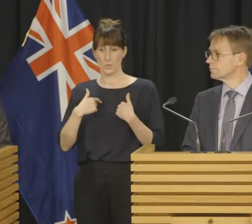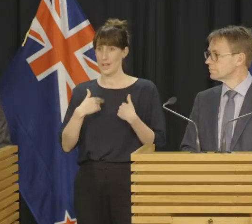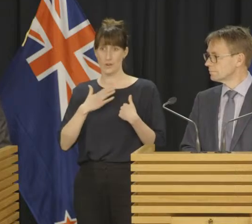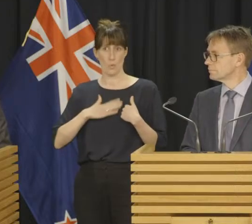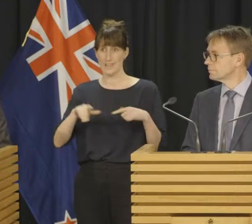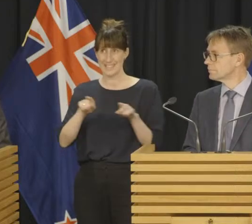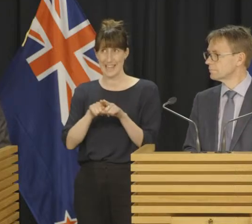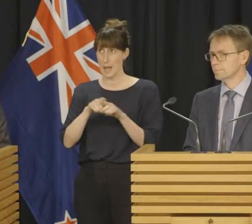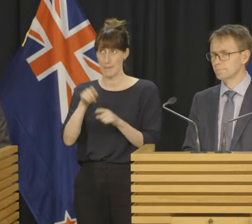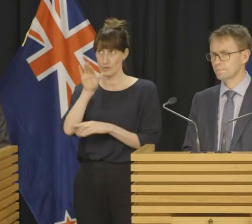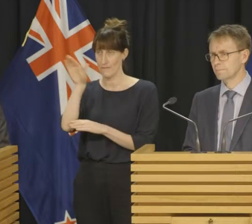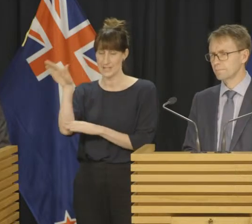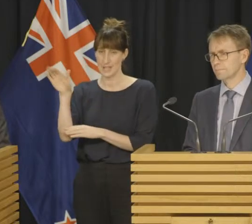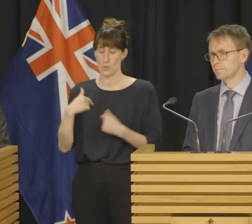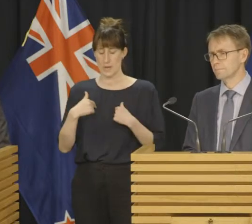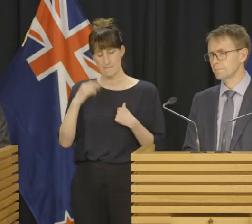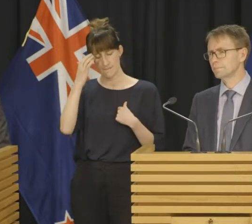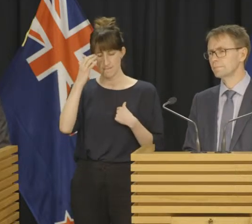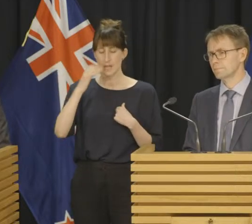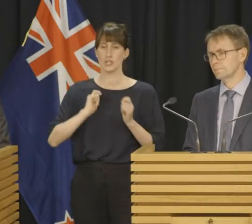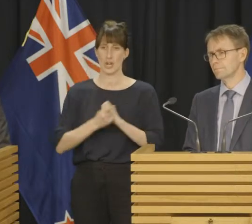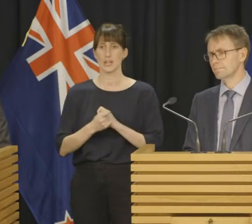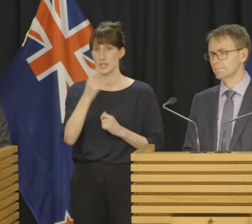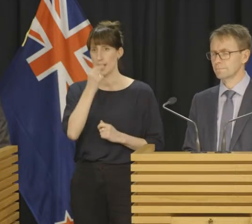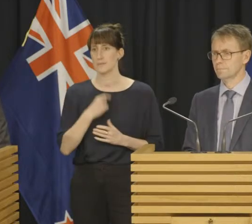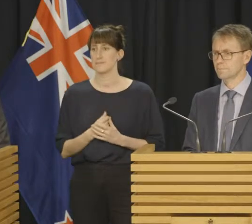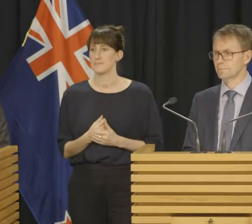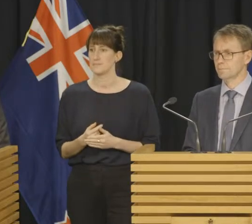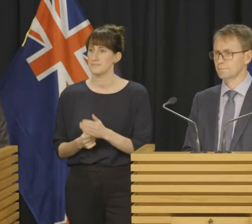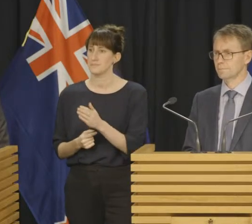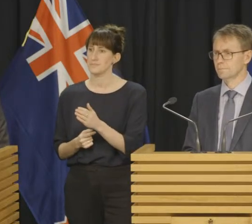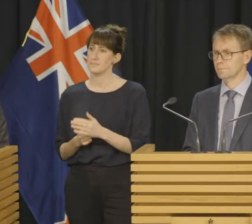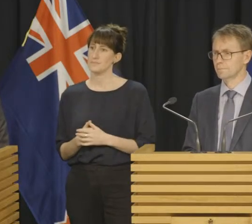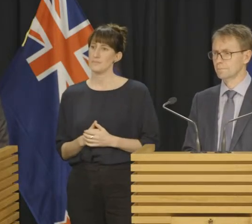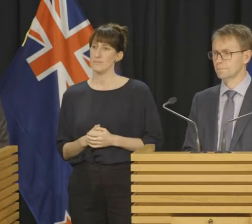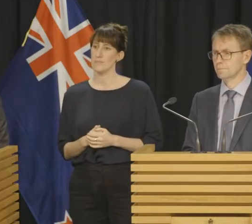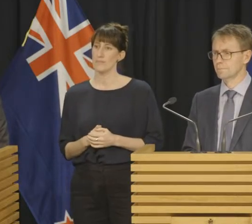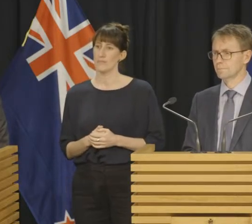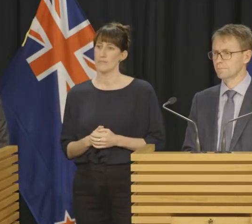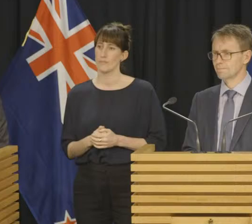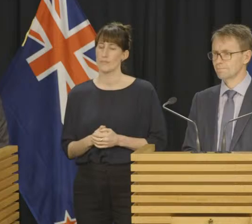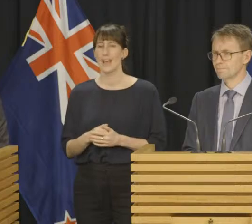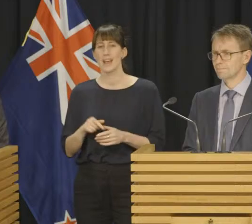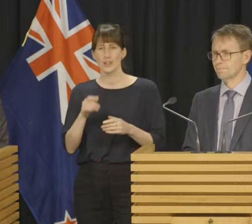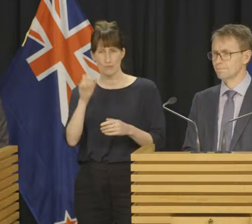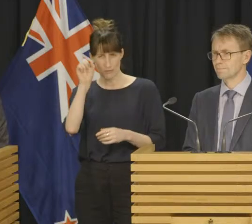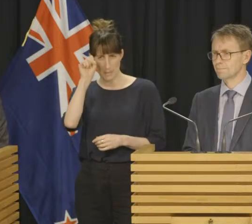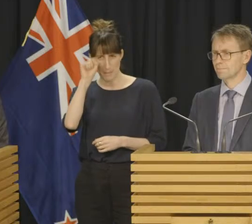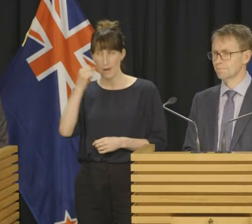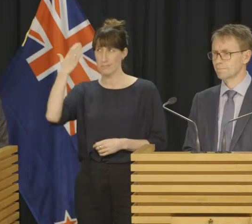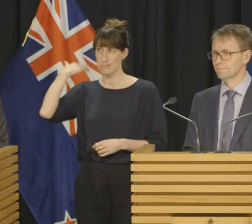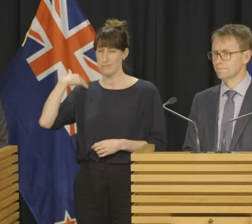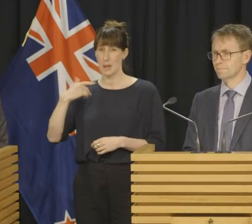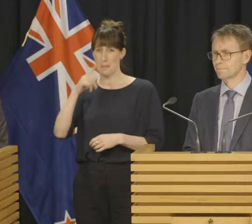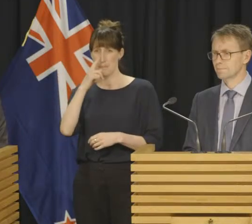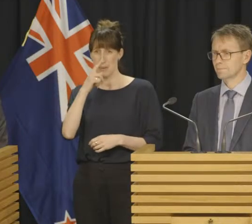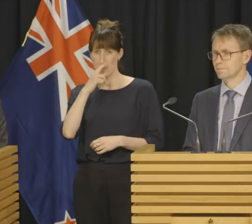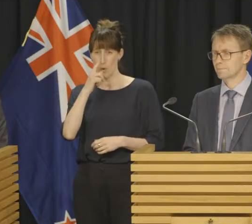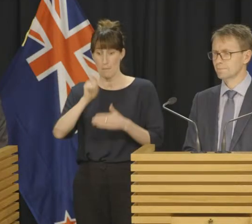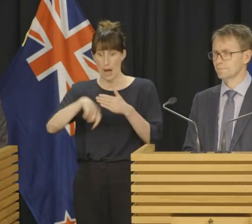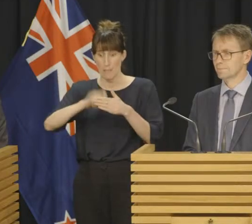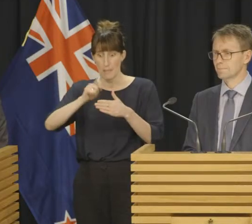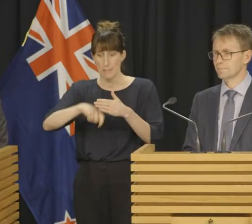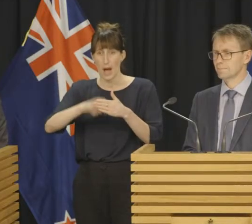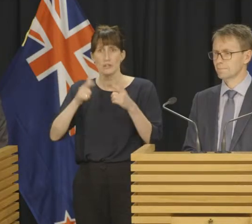dramatic controls. If it prompts people to rush out in the same way that we had the toilet paper crisis, is there actually